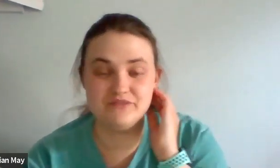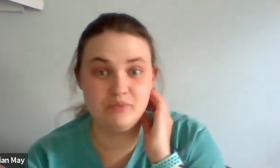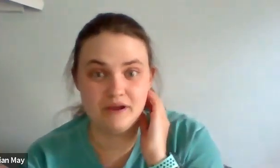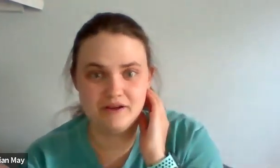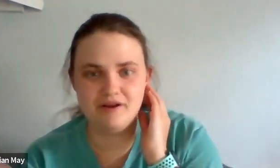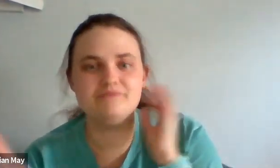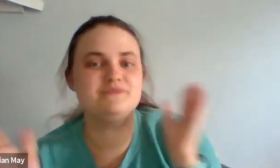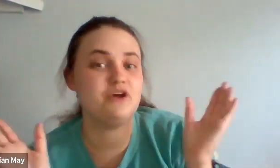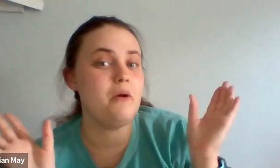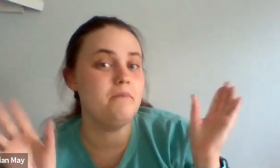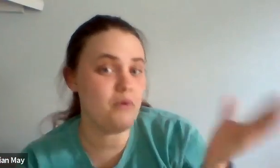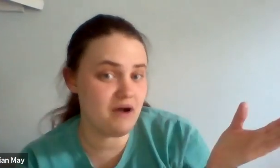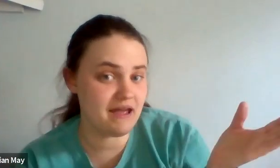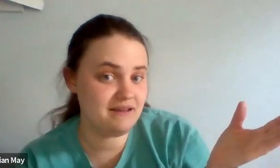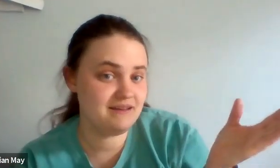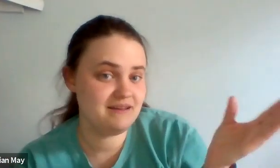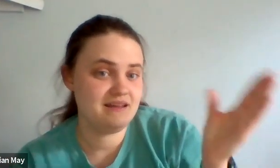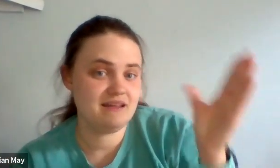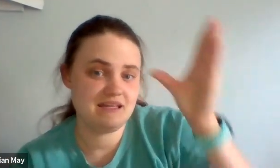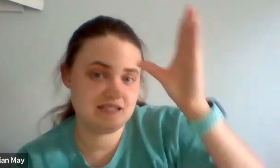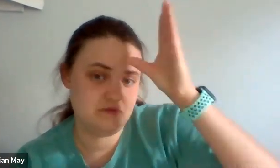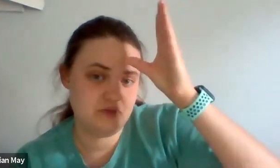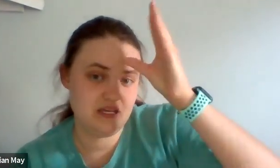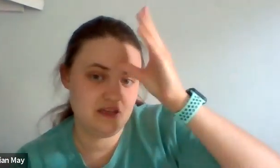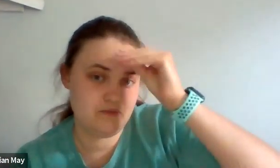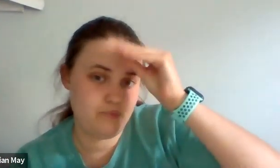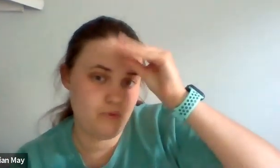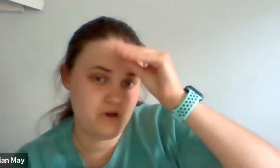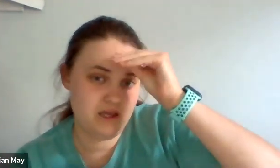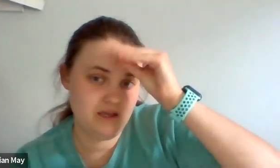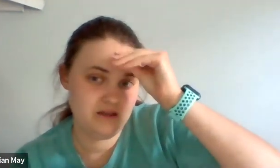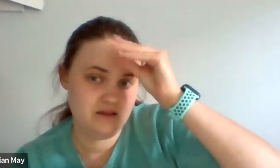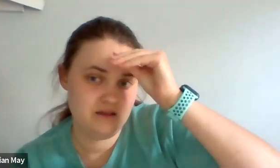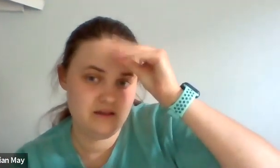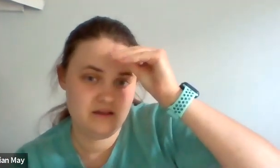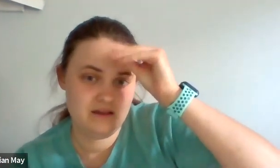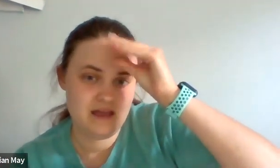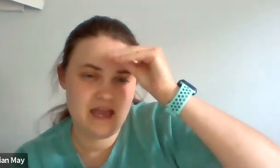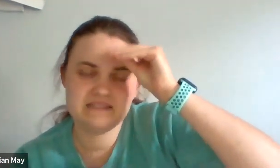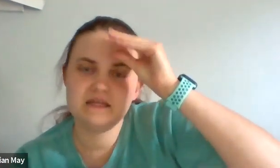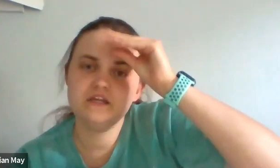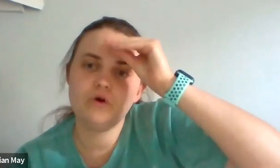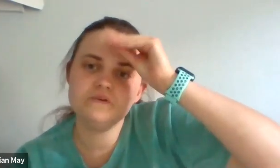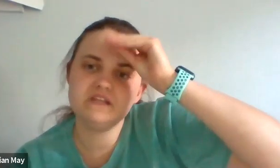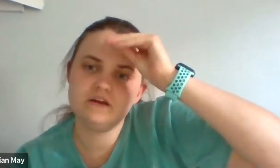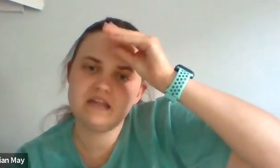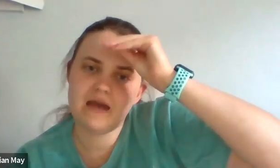for boy and girl. So boy is going to be boy. And it's like you're almost like tapping